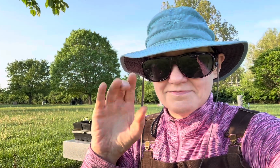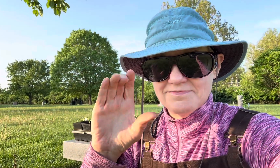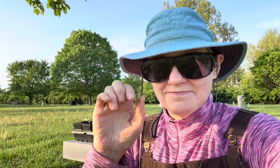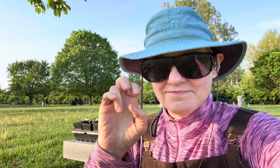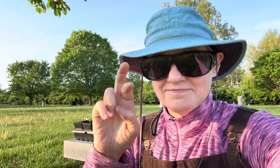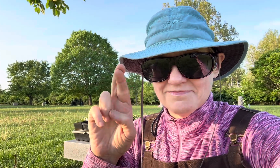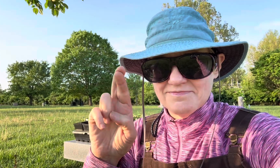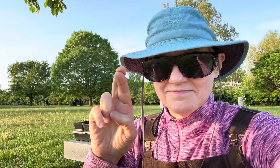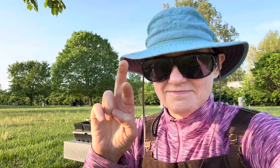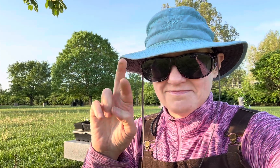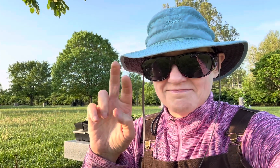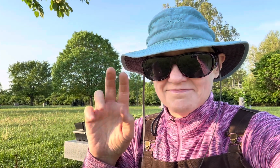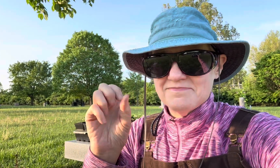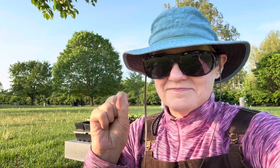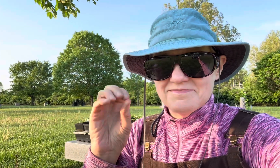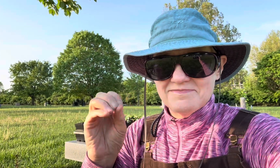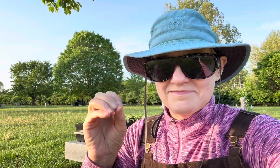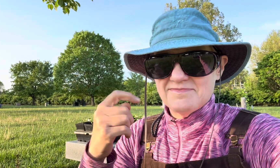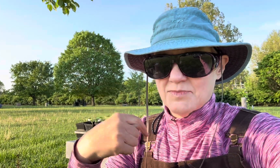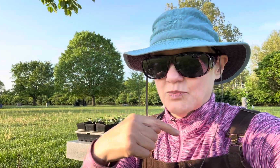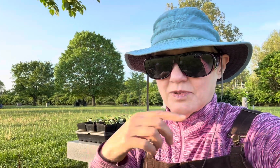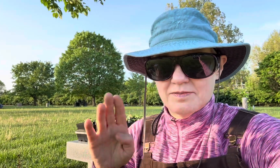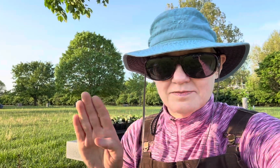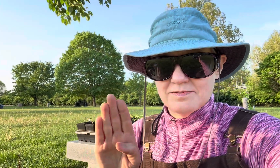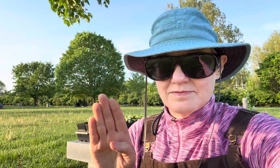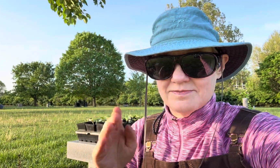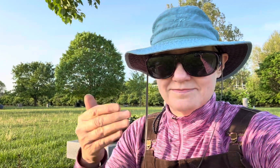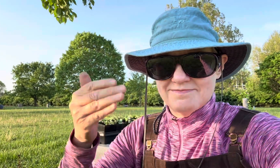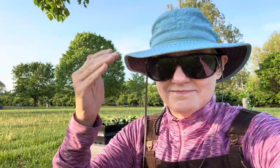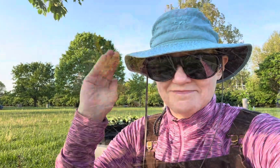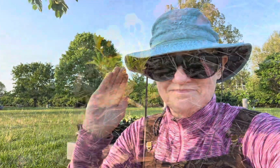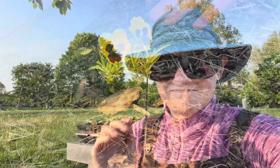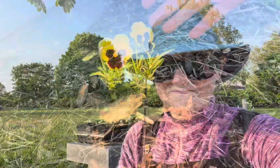cancer. So we were a bit overwhelmed and busy.